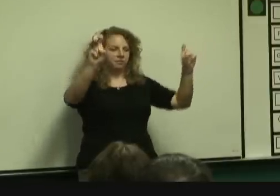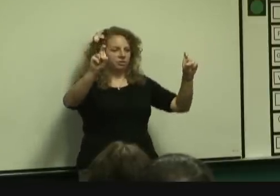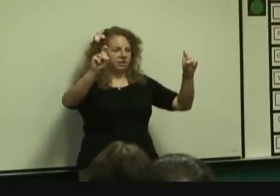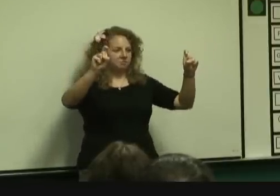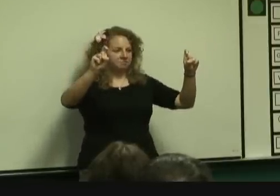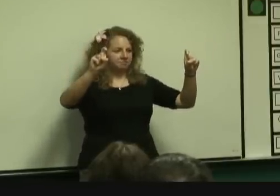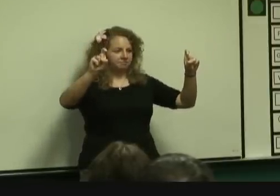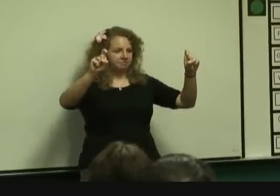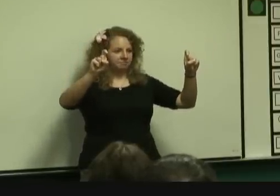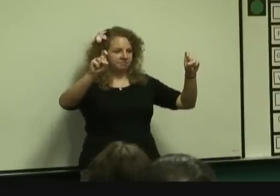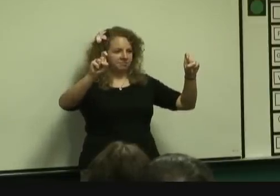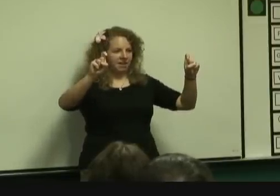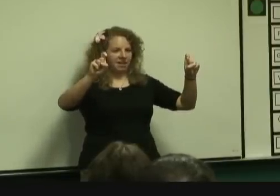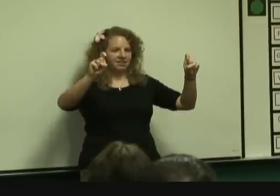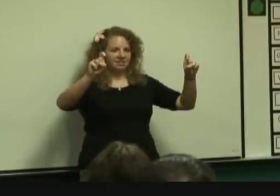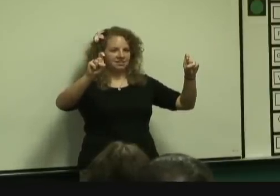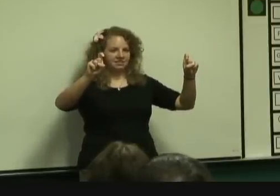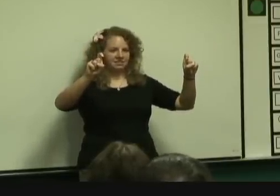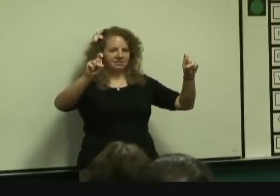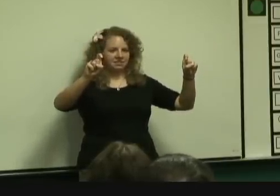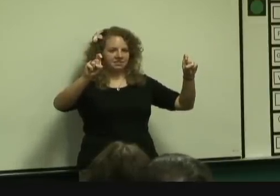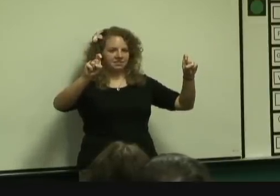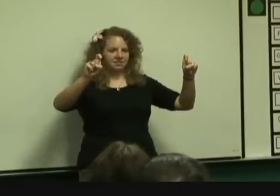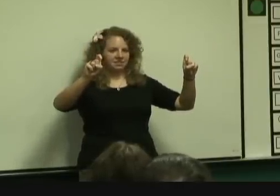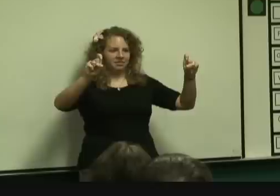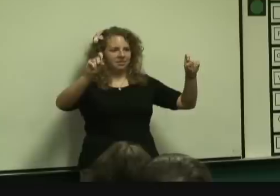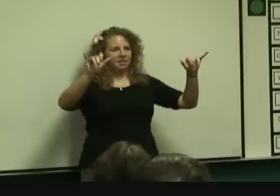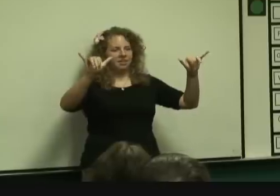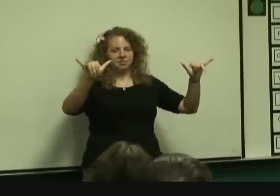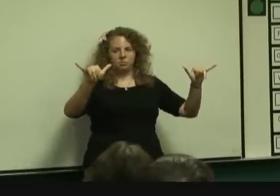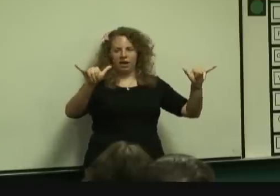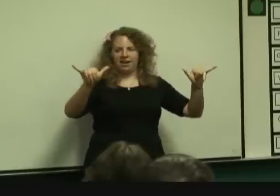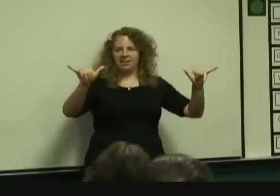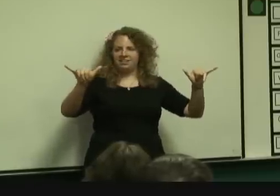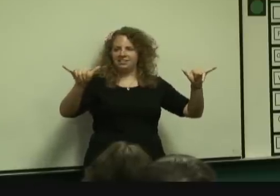fold it down. X, and then Y.